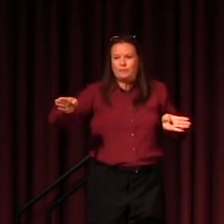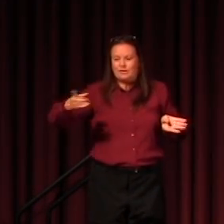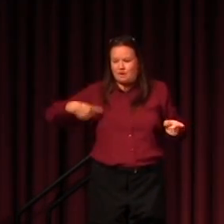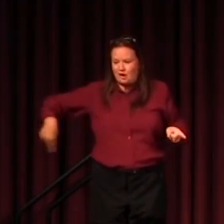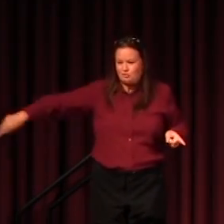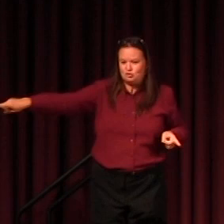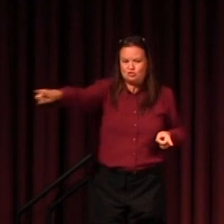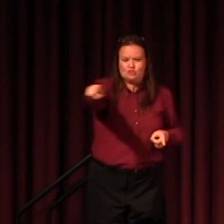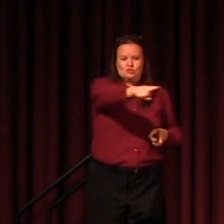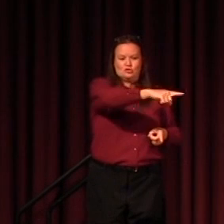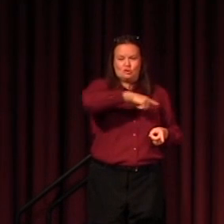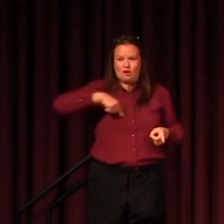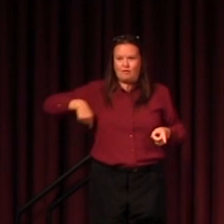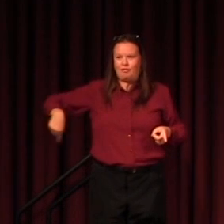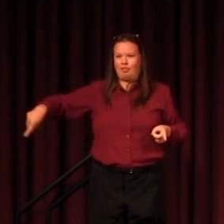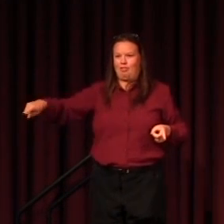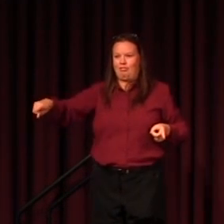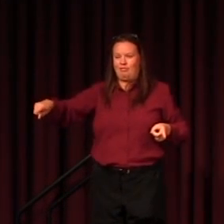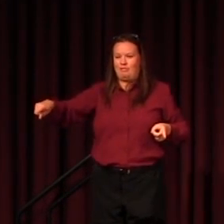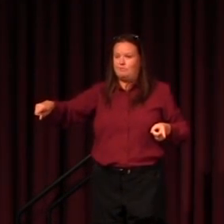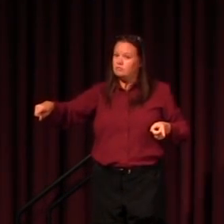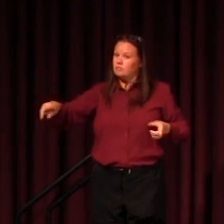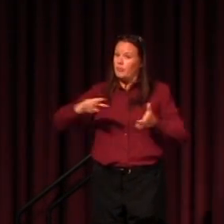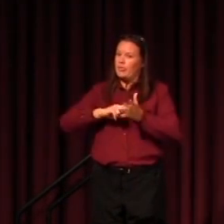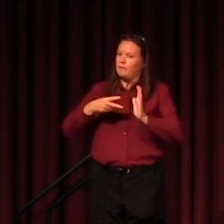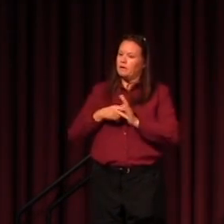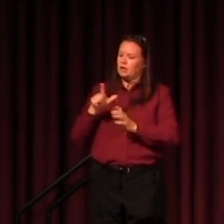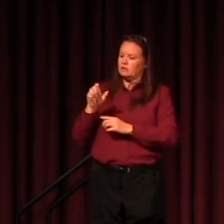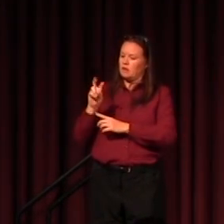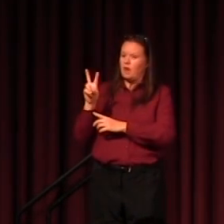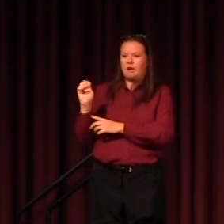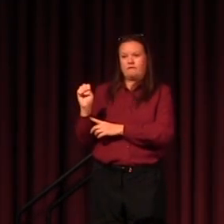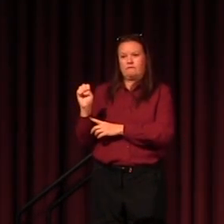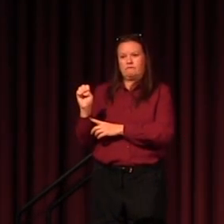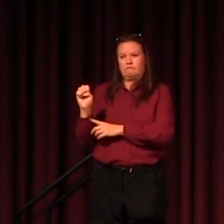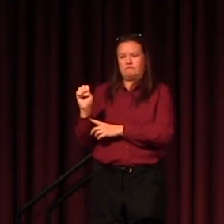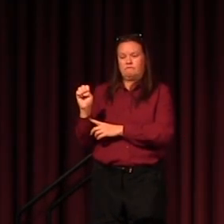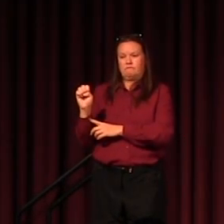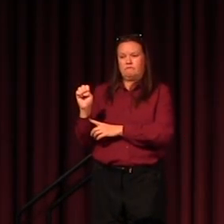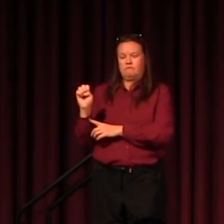That is an act of love.